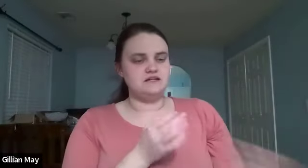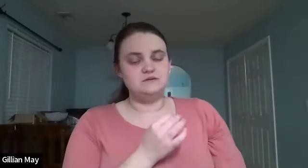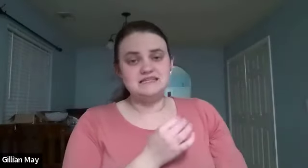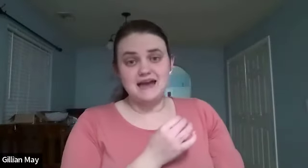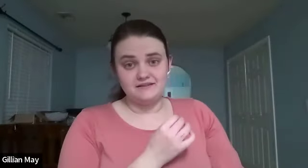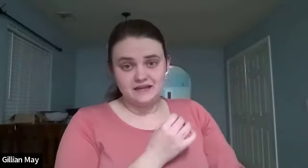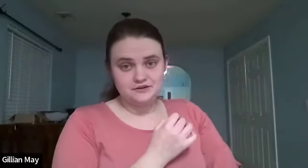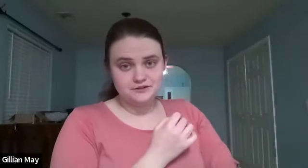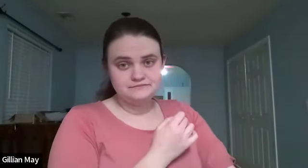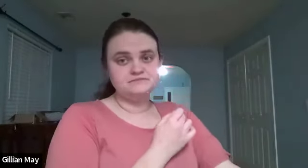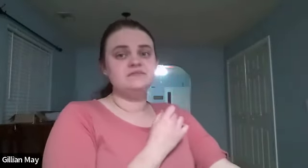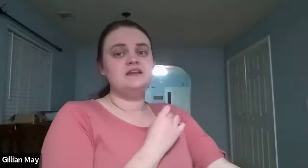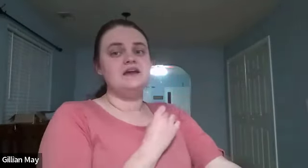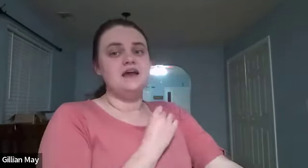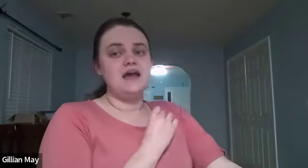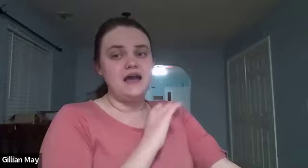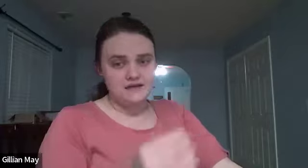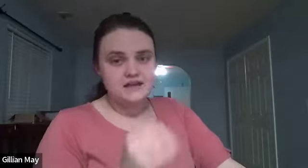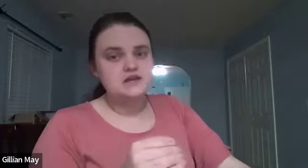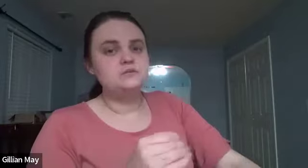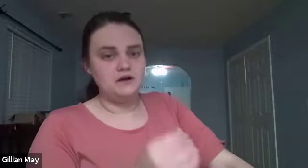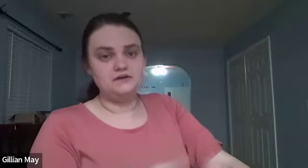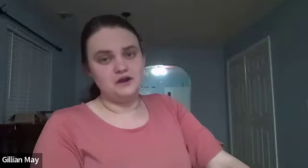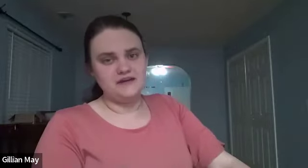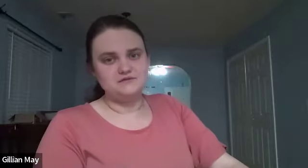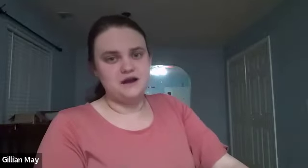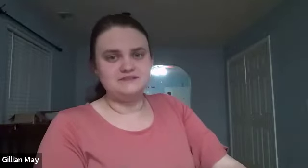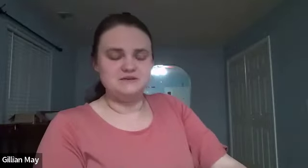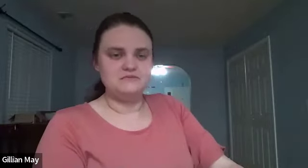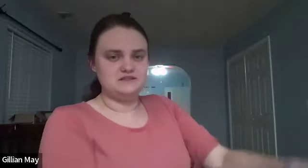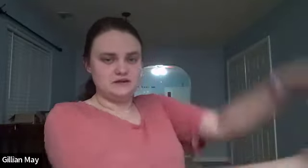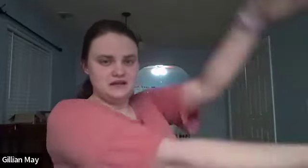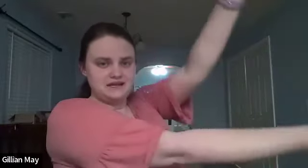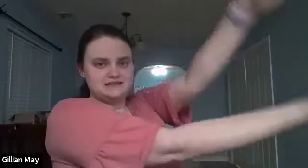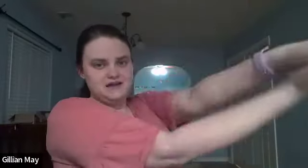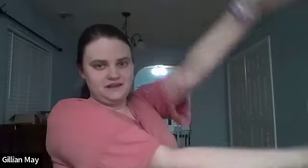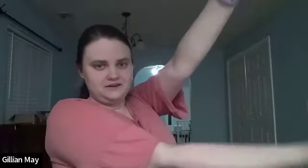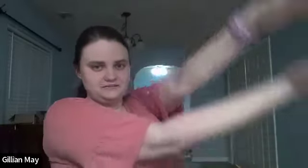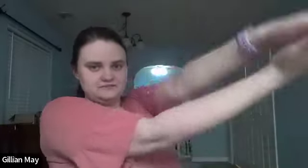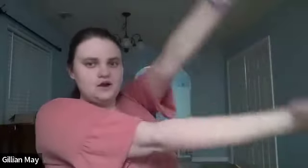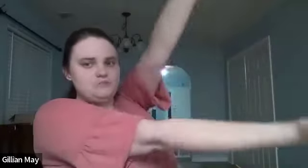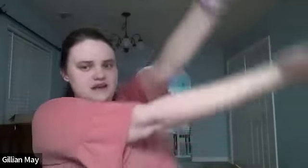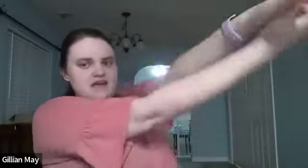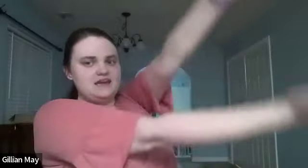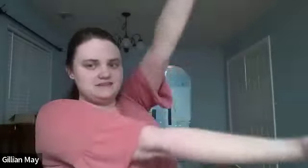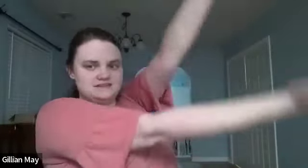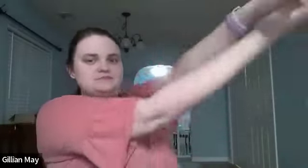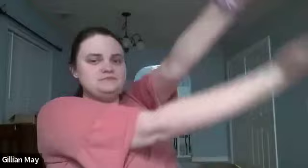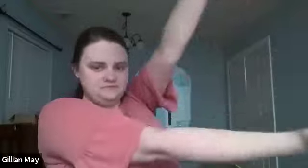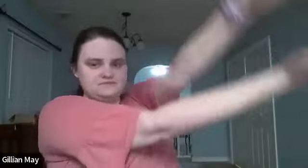next one is alligator. Alligator, we all know. That's why I was like, this one is alligator. Open hands,